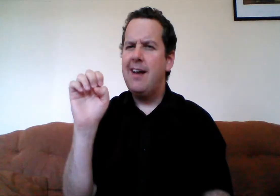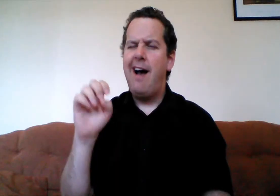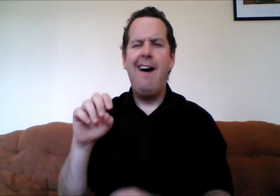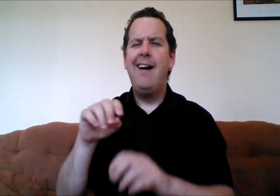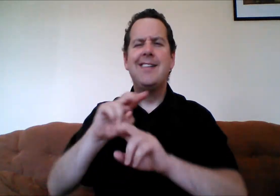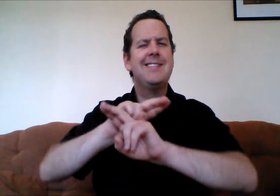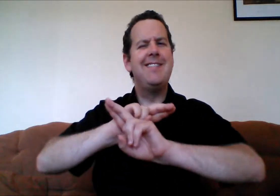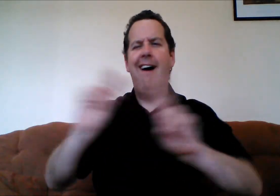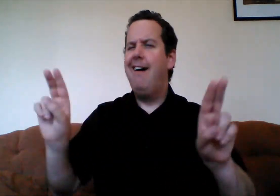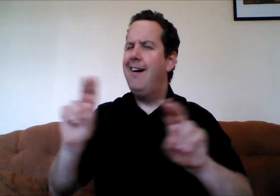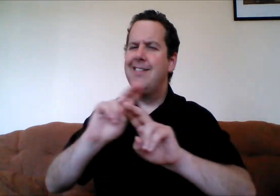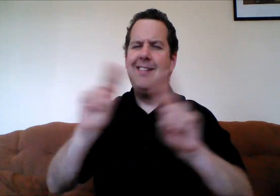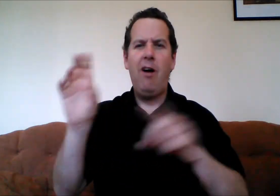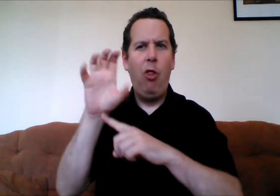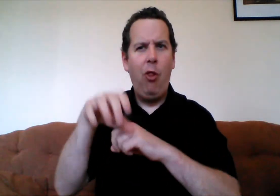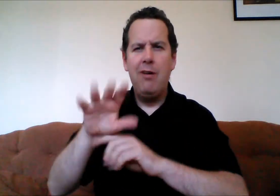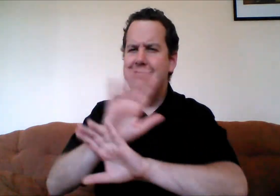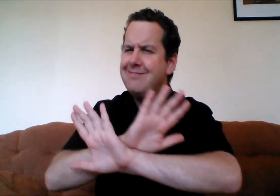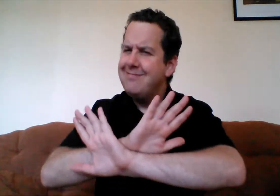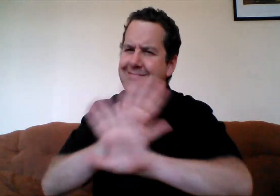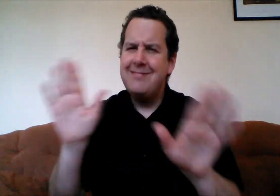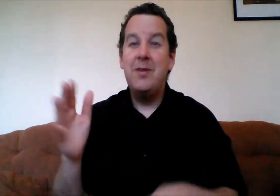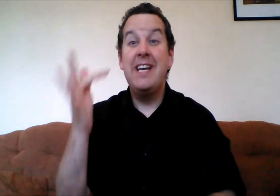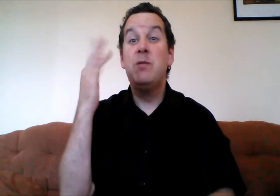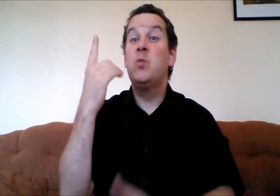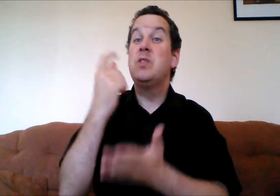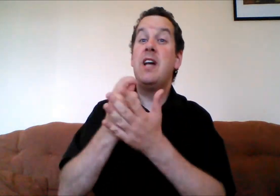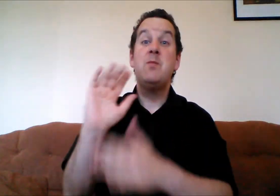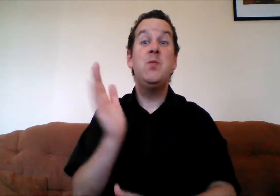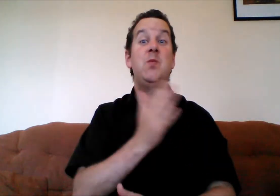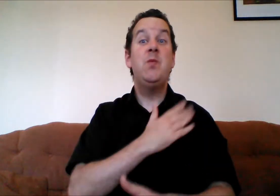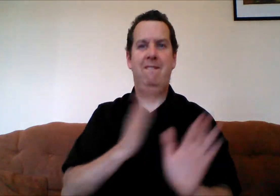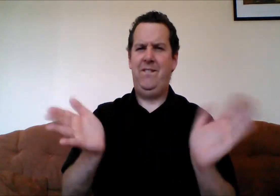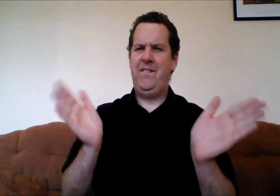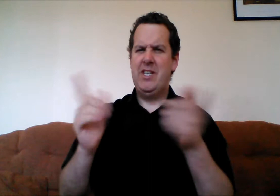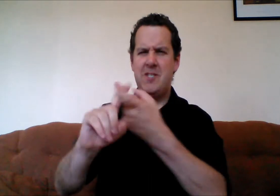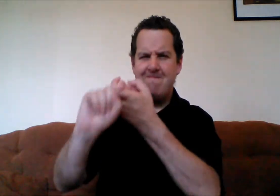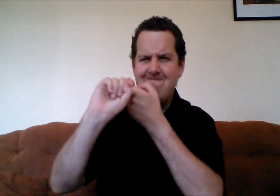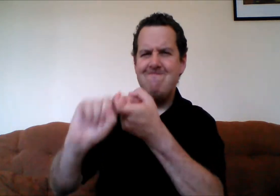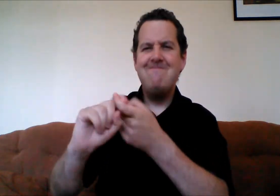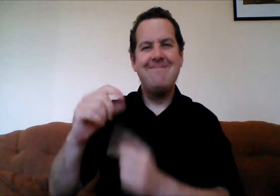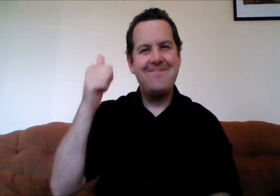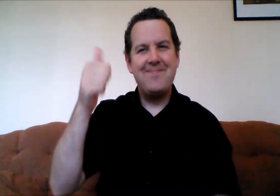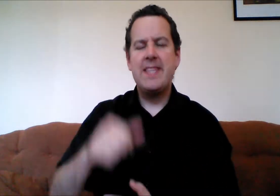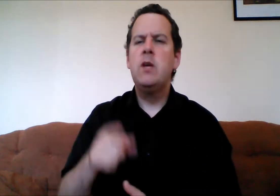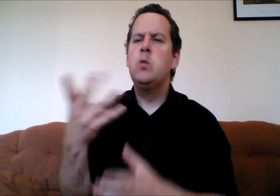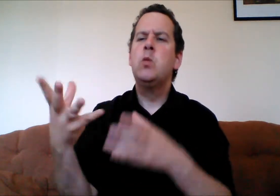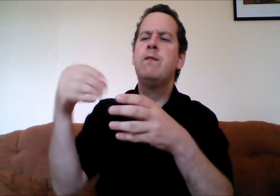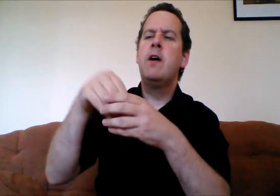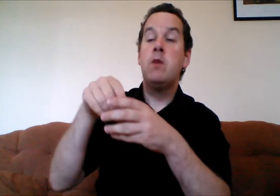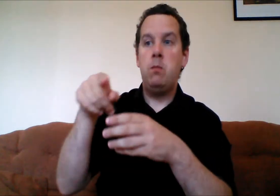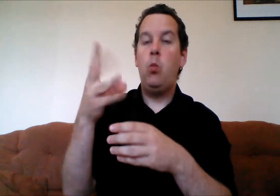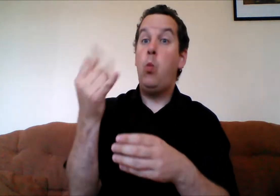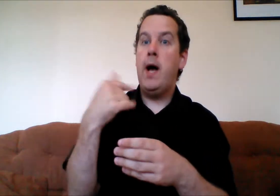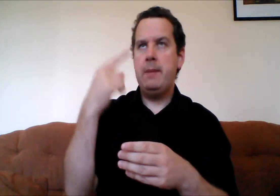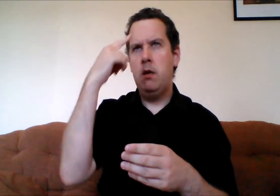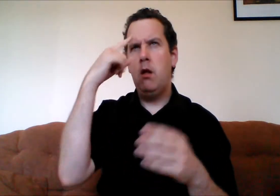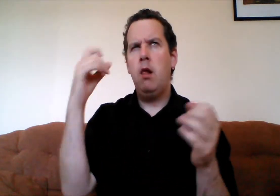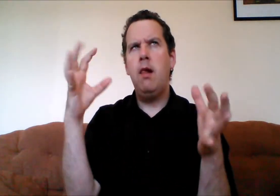You're not. You win it once, you win it forever, girl. You're involved, and the reason I made this connection was they put up this about the Cork